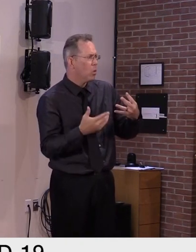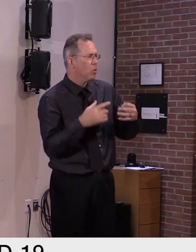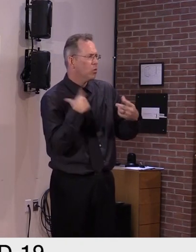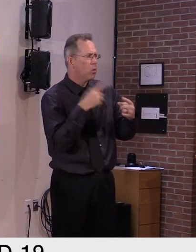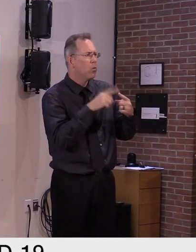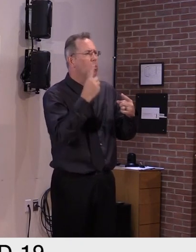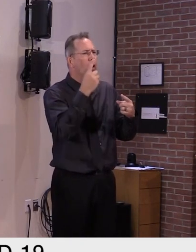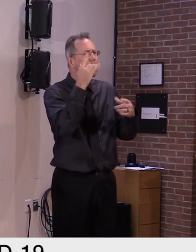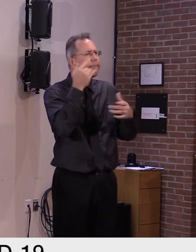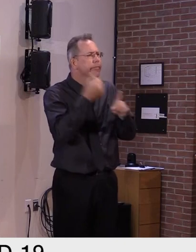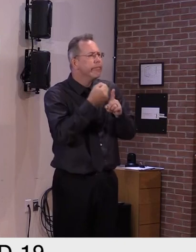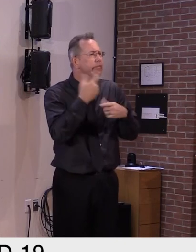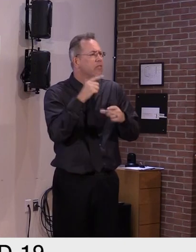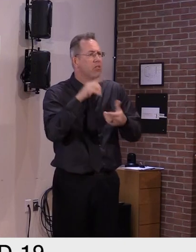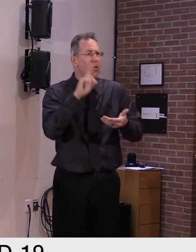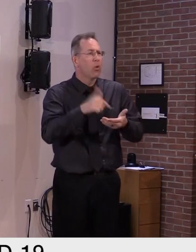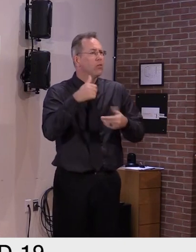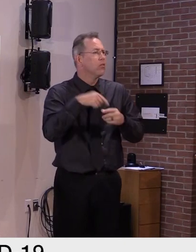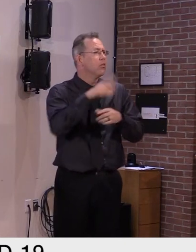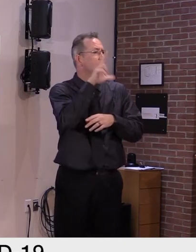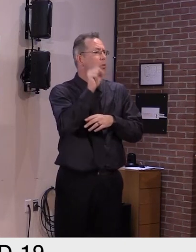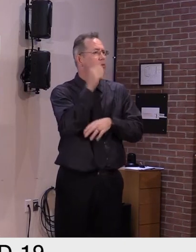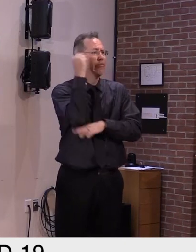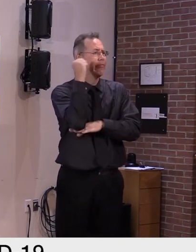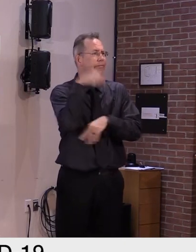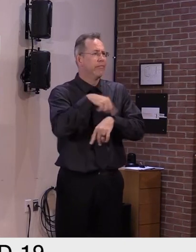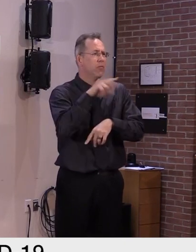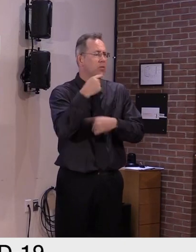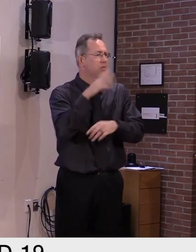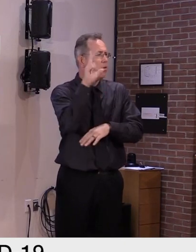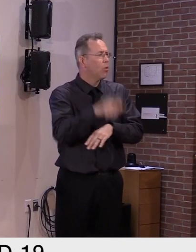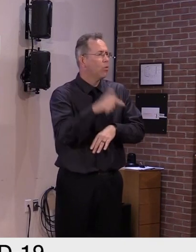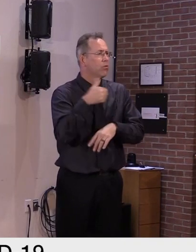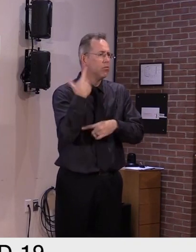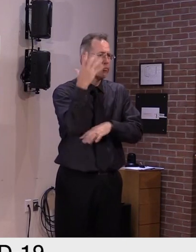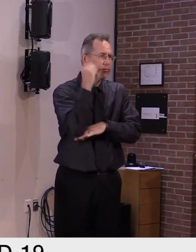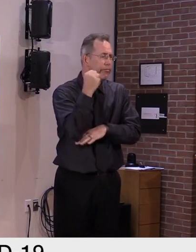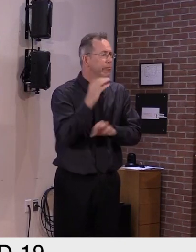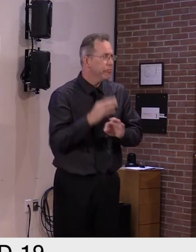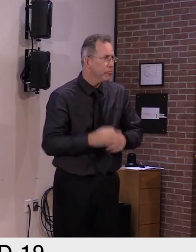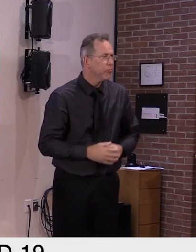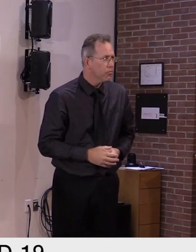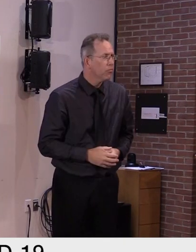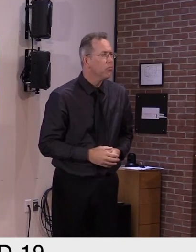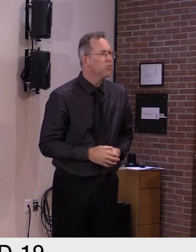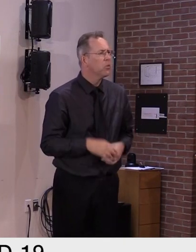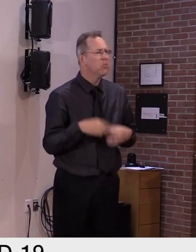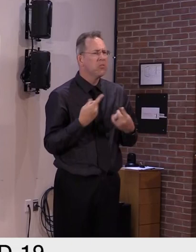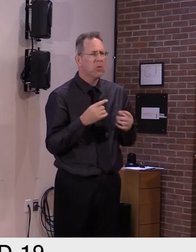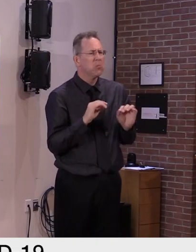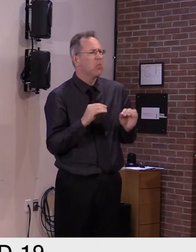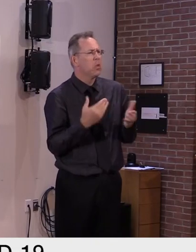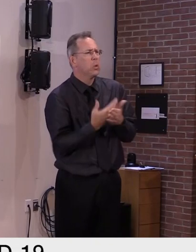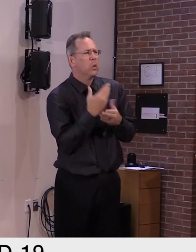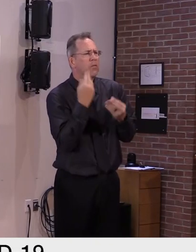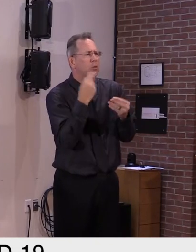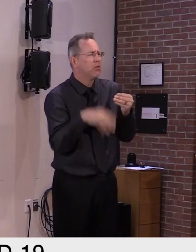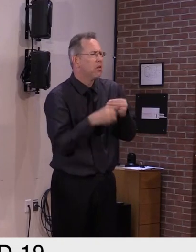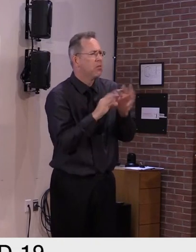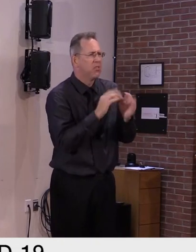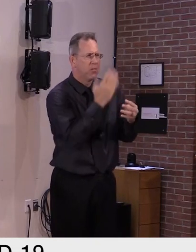rates in the country. So, you know, our cases are not doing anything differently than the region or the rest of the United